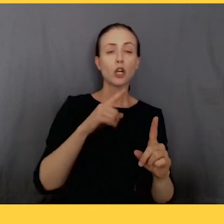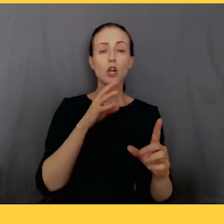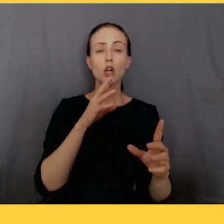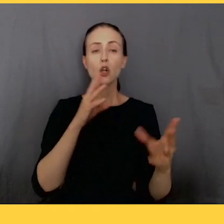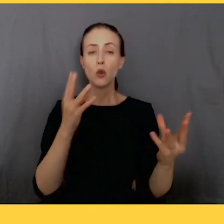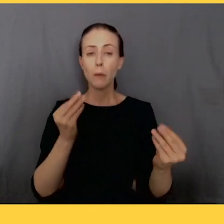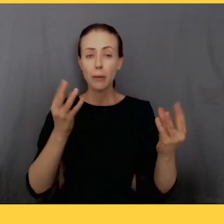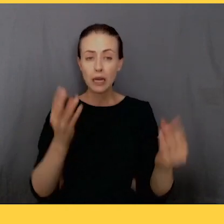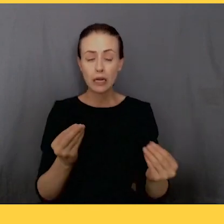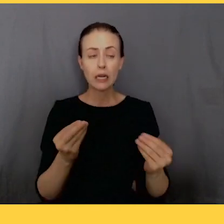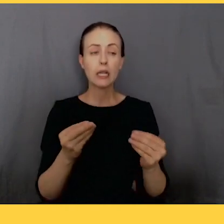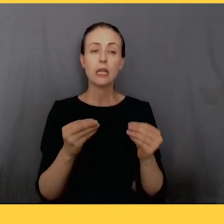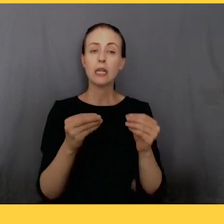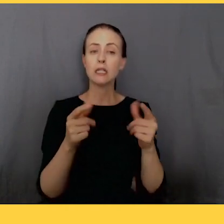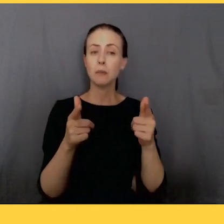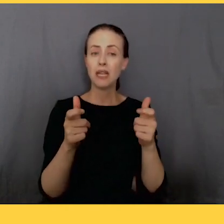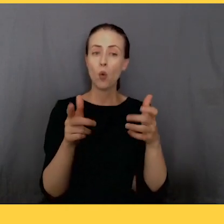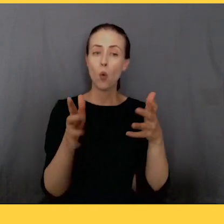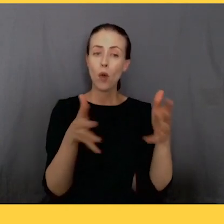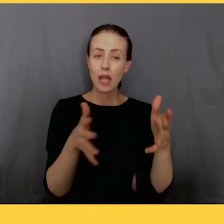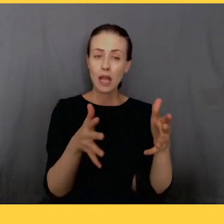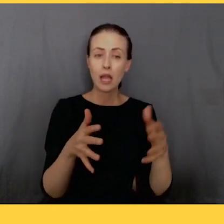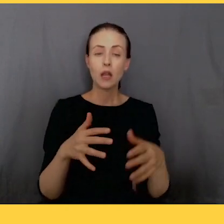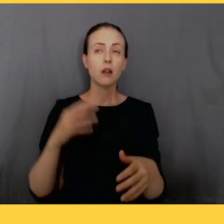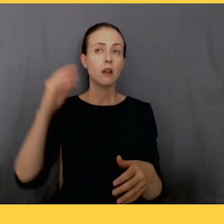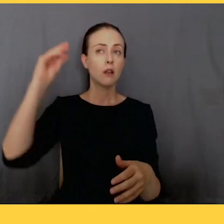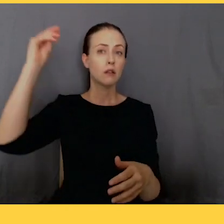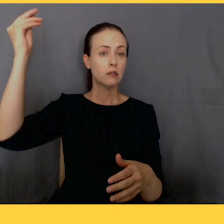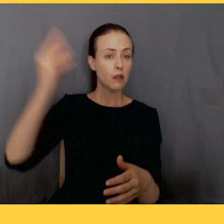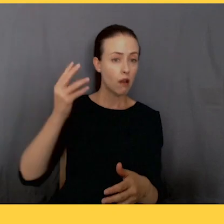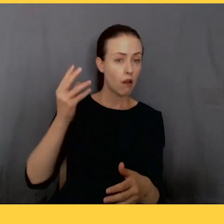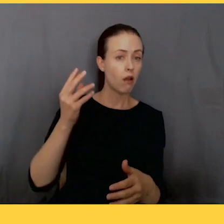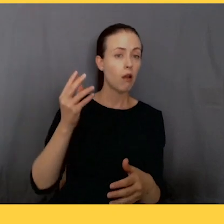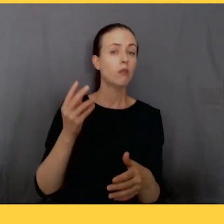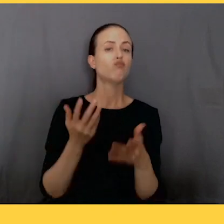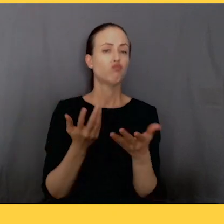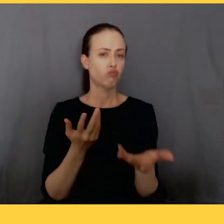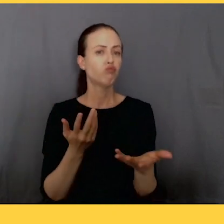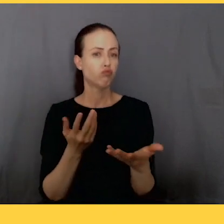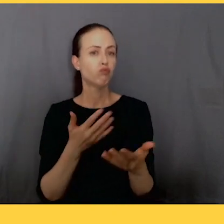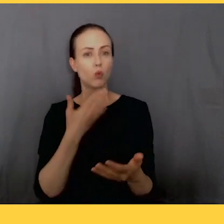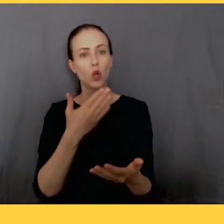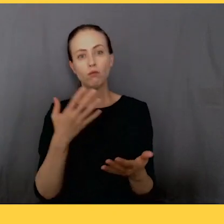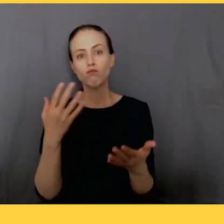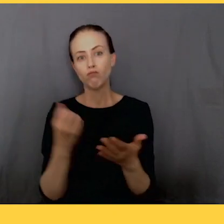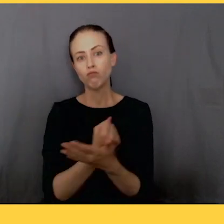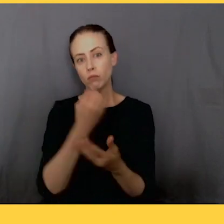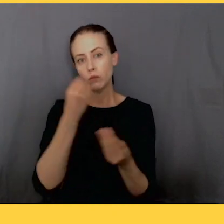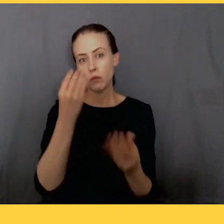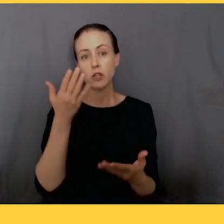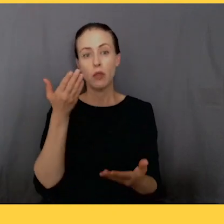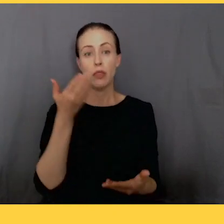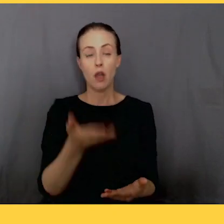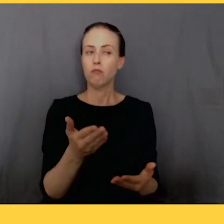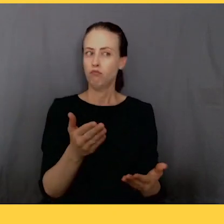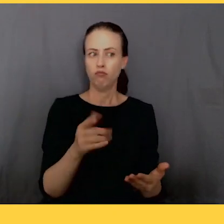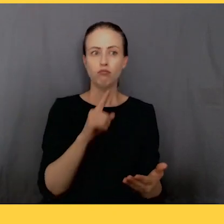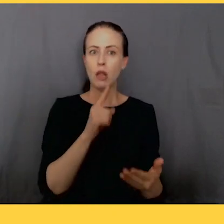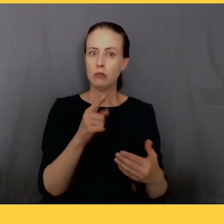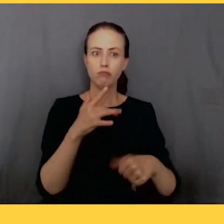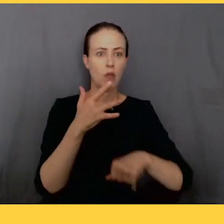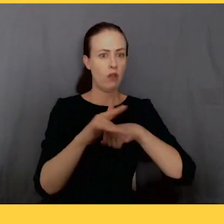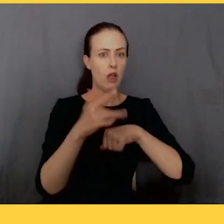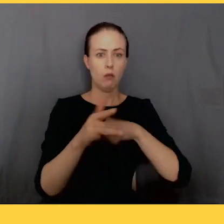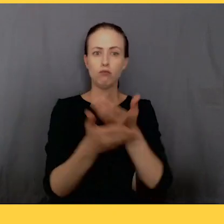speed, solar irradiance. So it's a really valuable information, and that's completely available and open to the